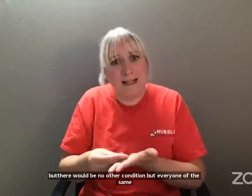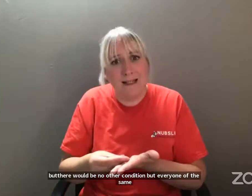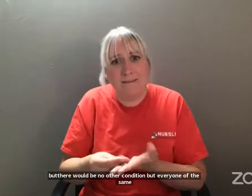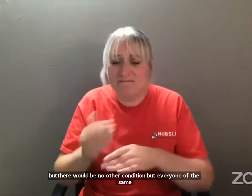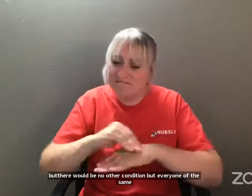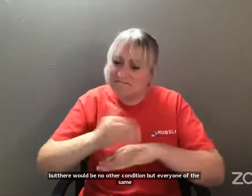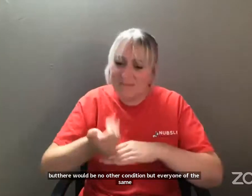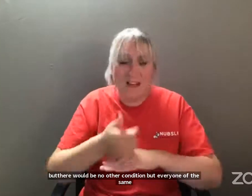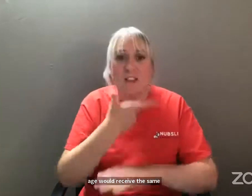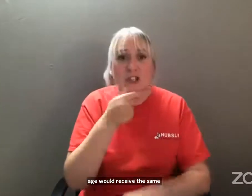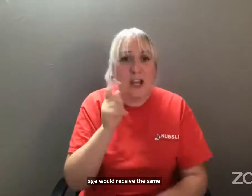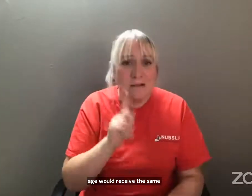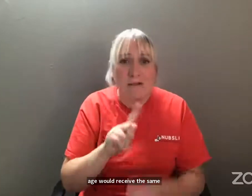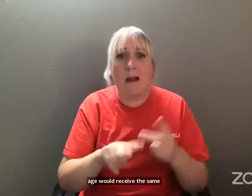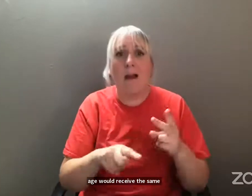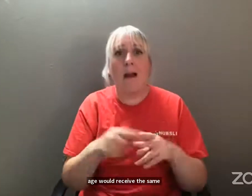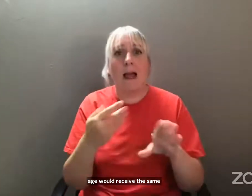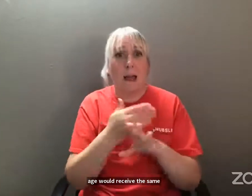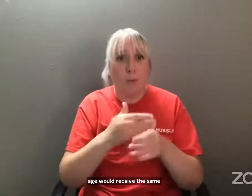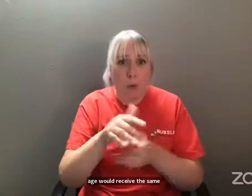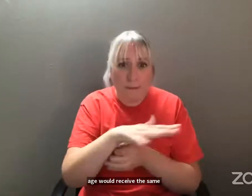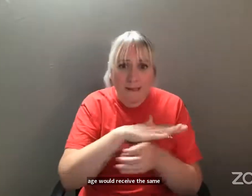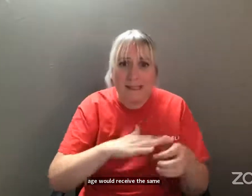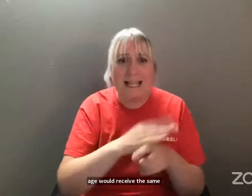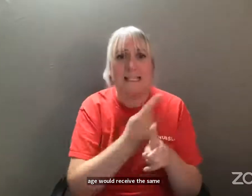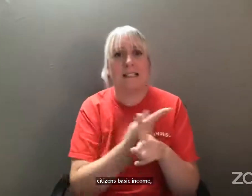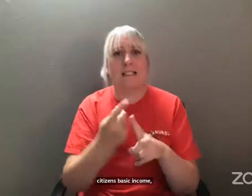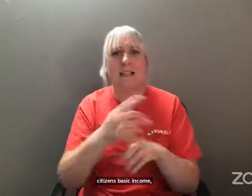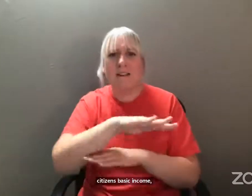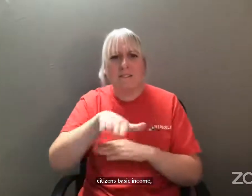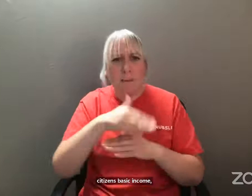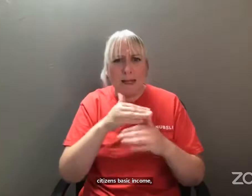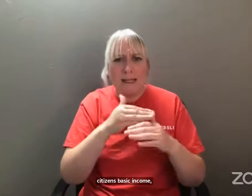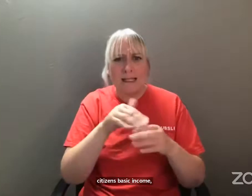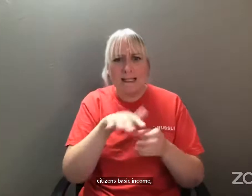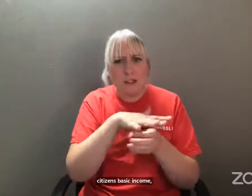gender, employment statement, family structure,